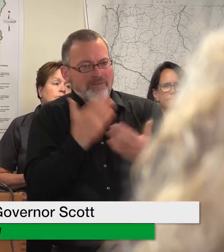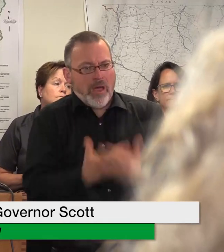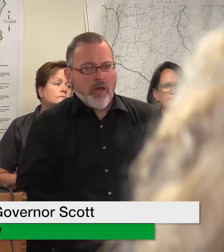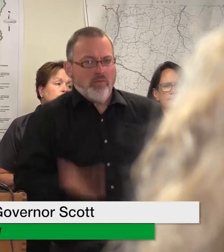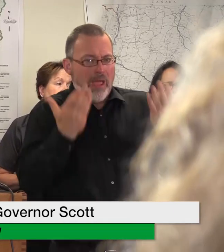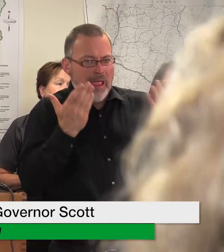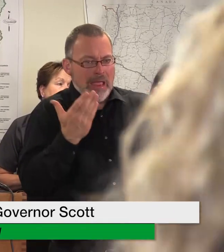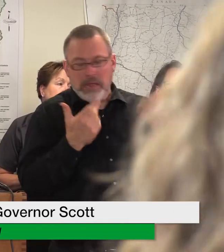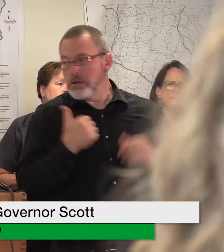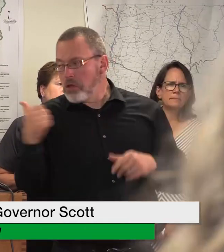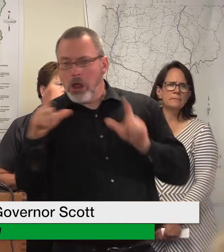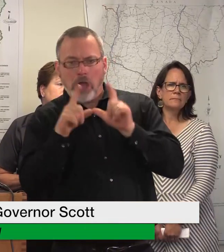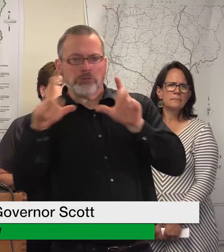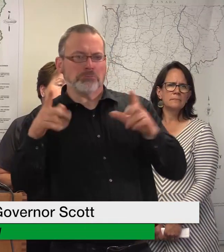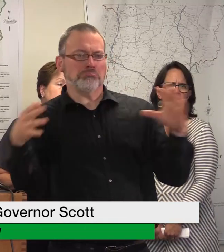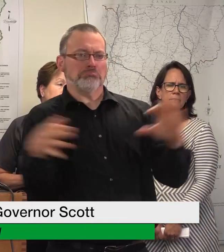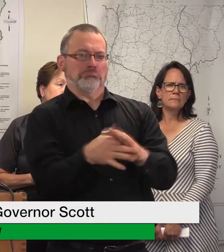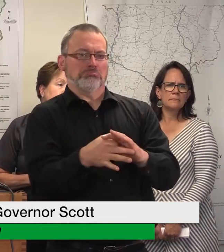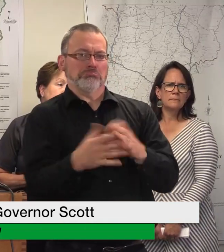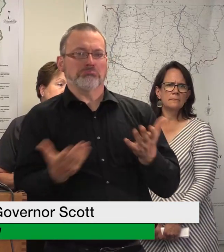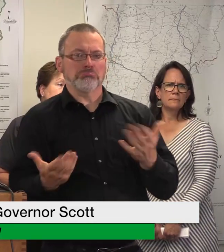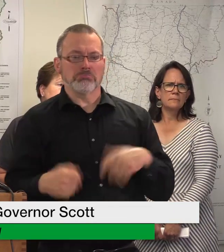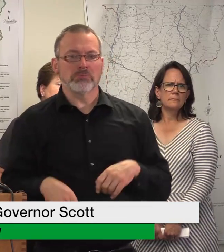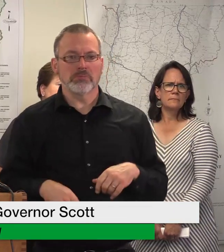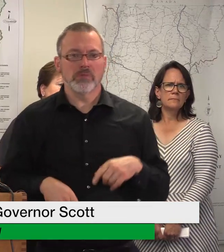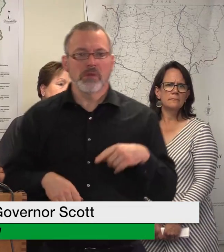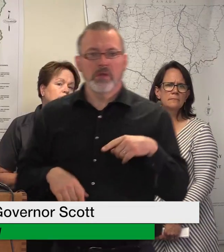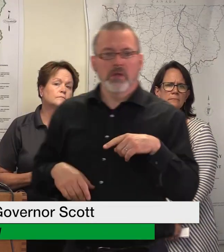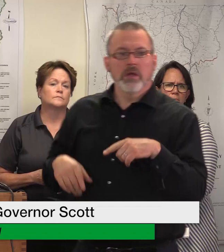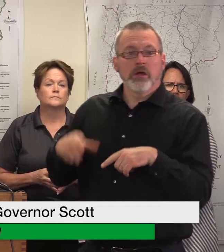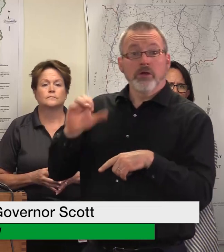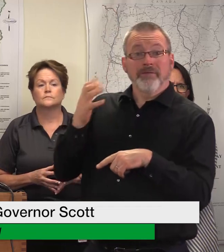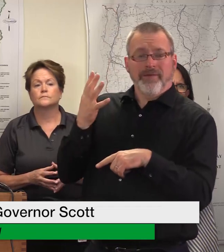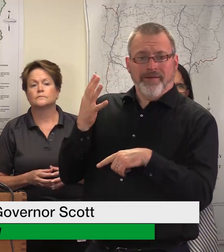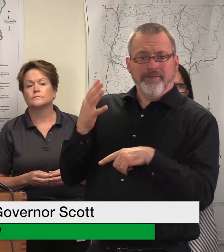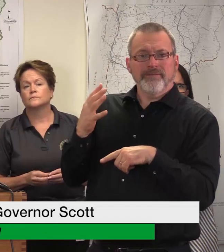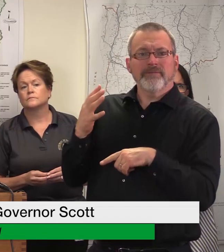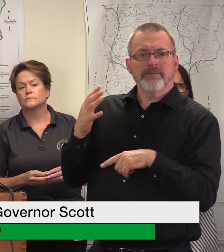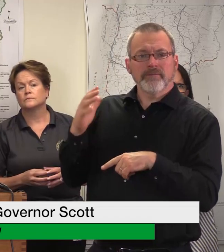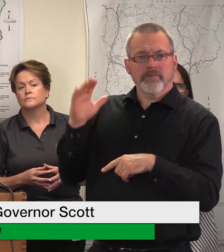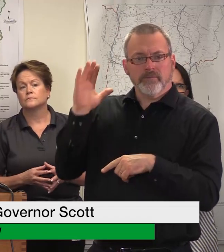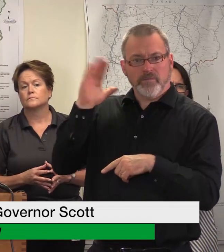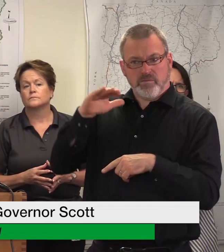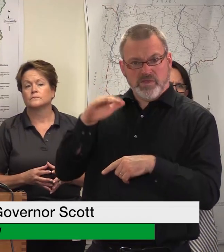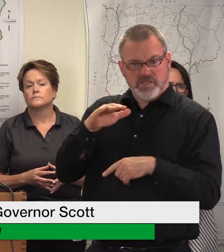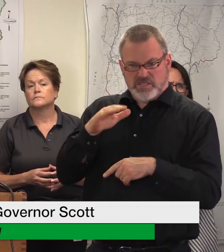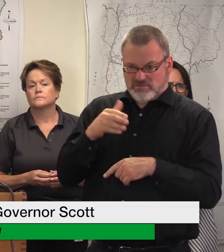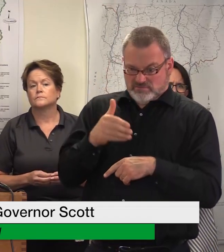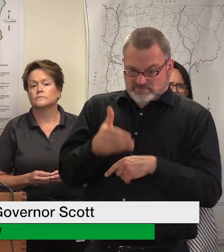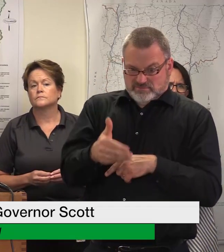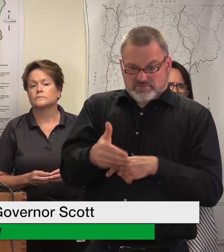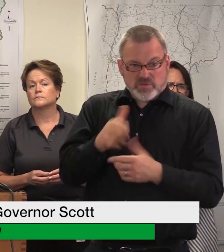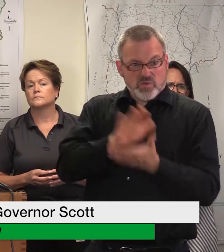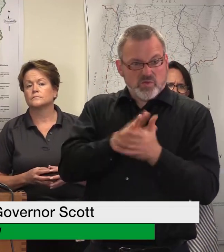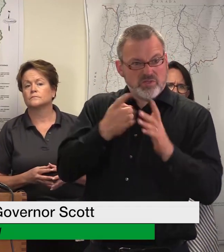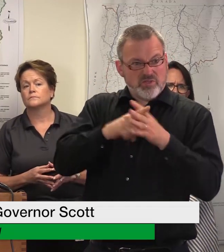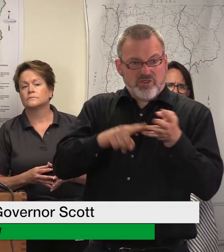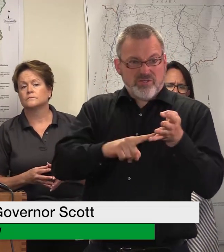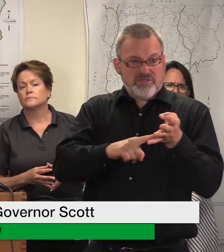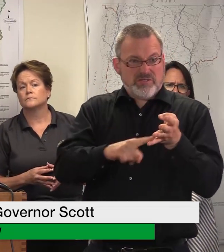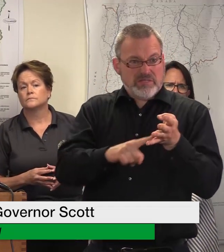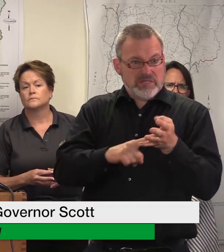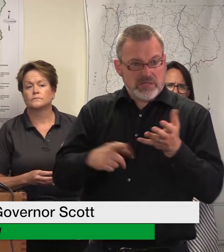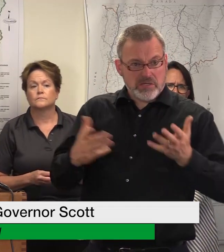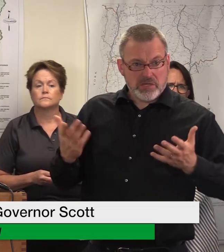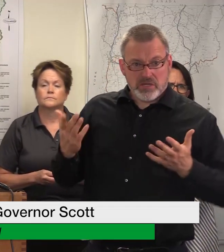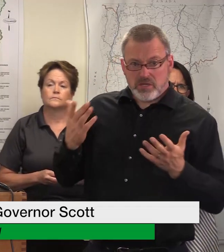Going back to displacements, especially for families, school is right around the corner. Is there any concern about kids being able to be physically